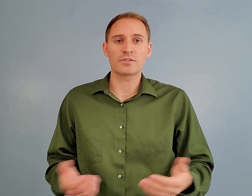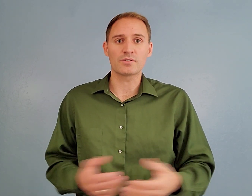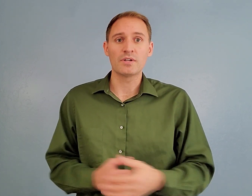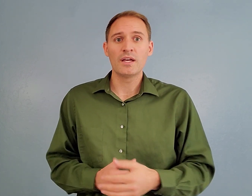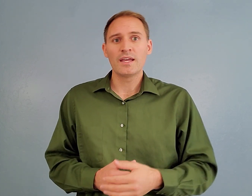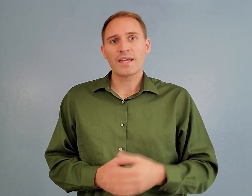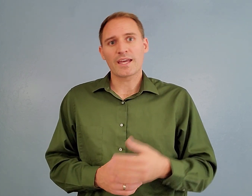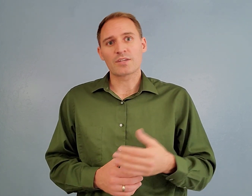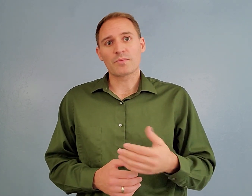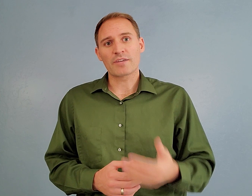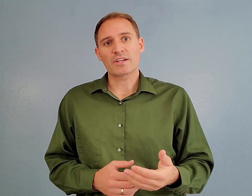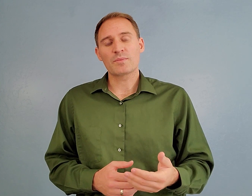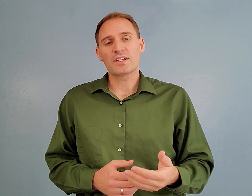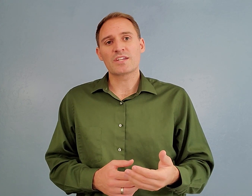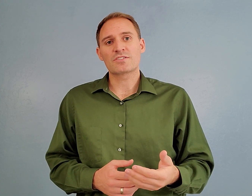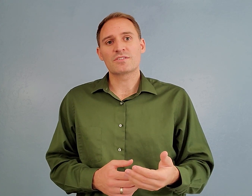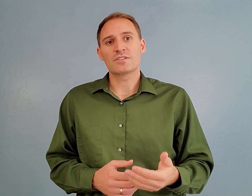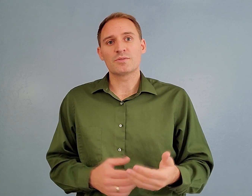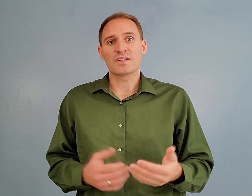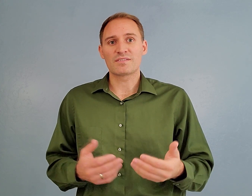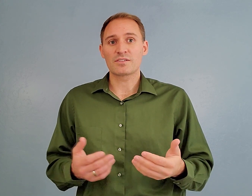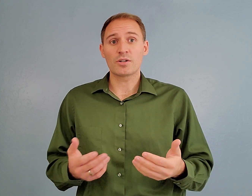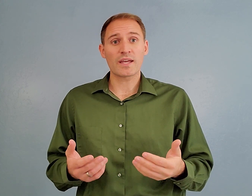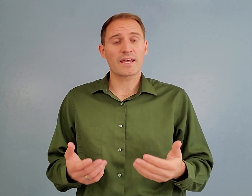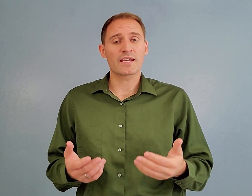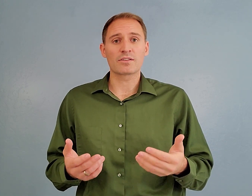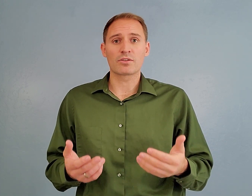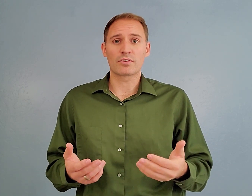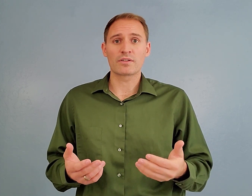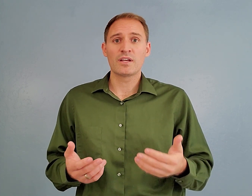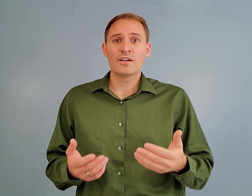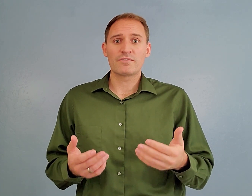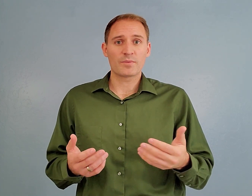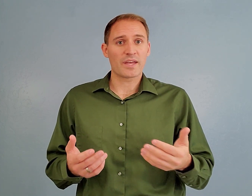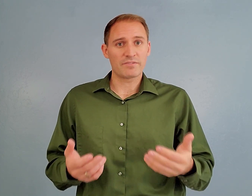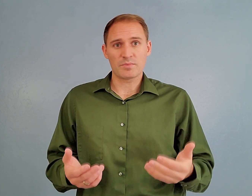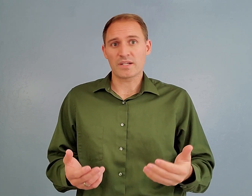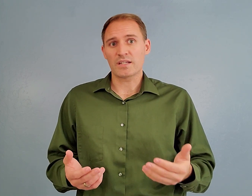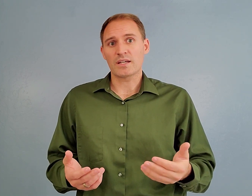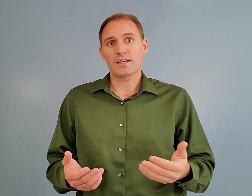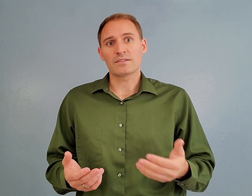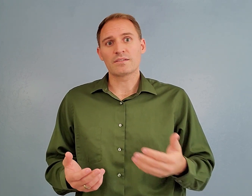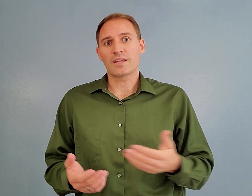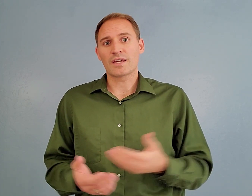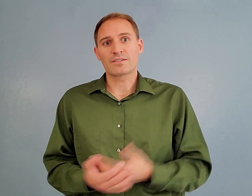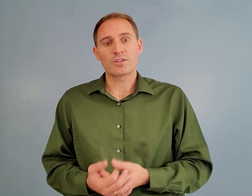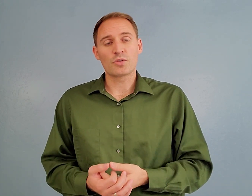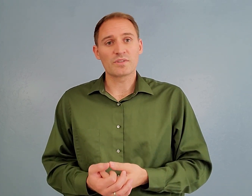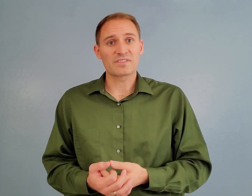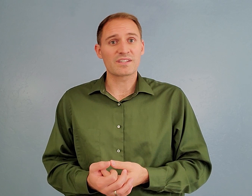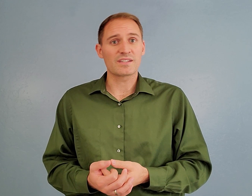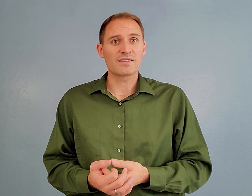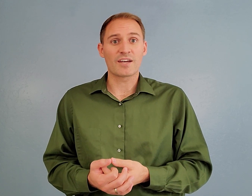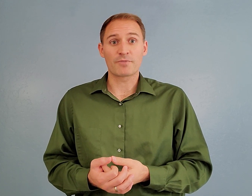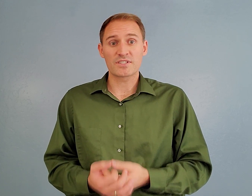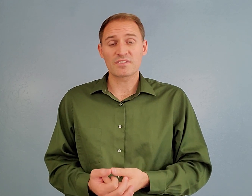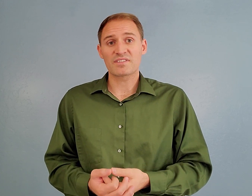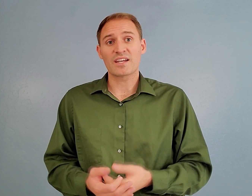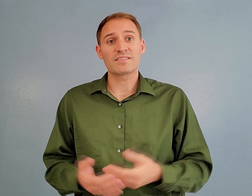you. And my recommendation to you is to go ahead and learn from everybody. And you will see regional signs and